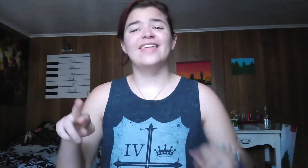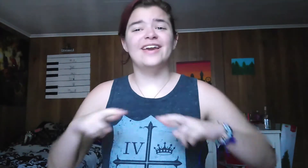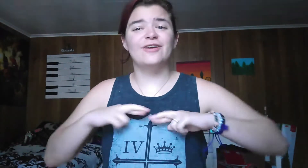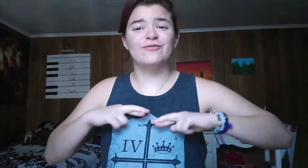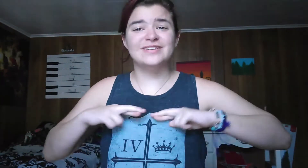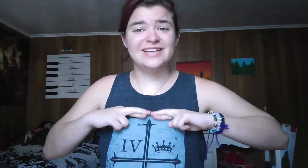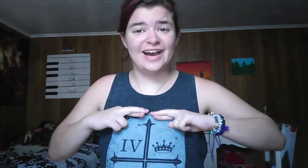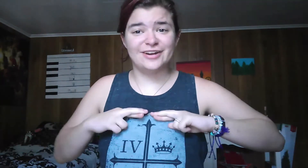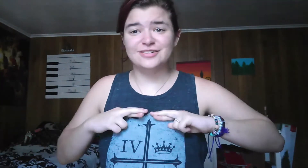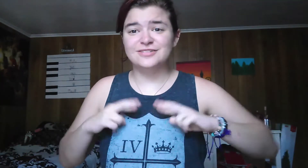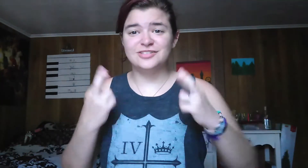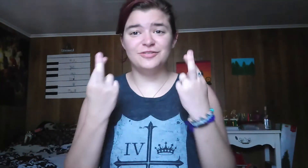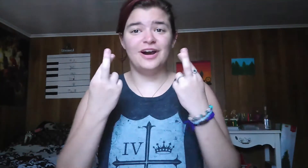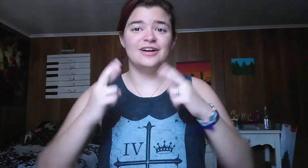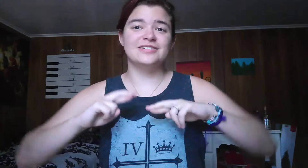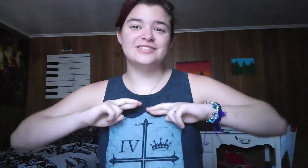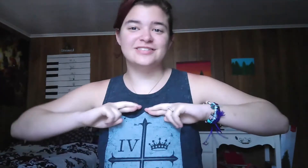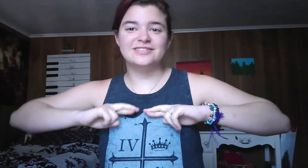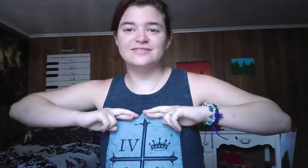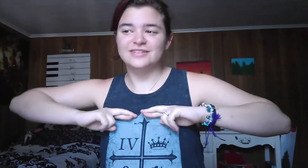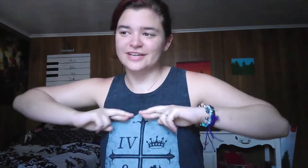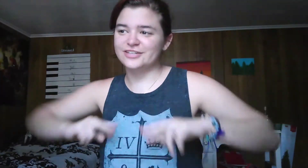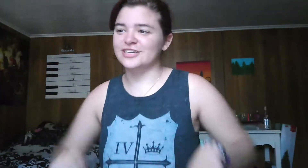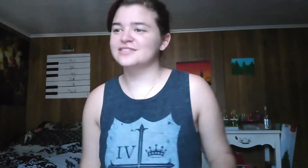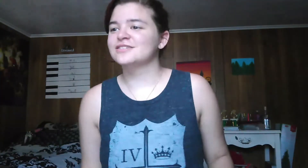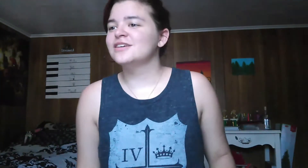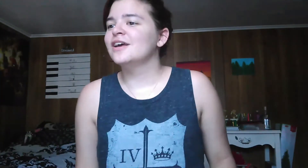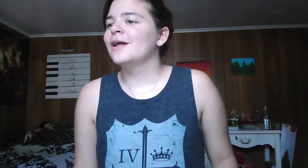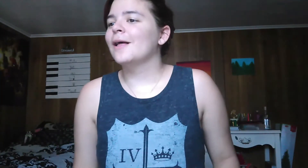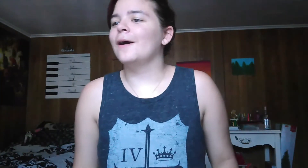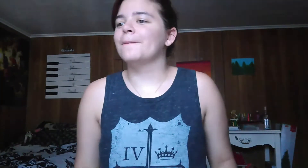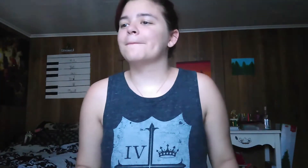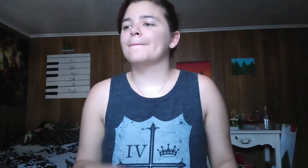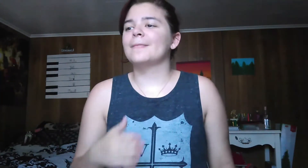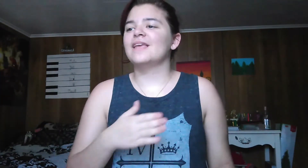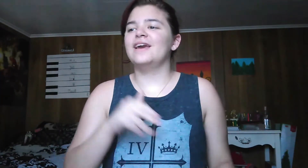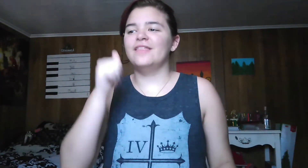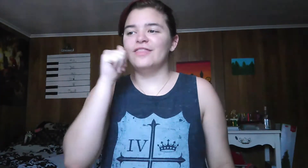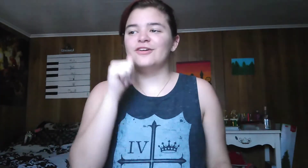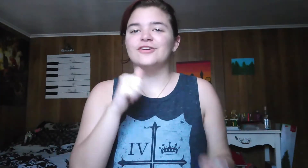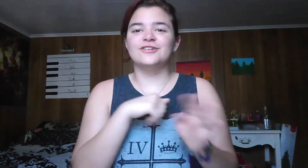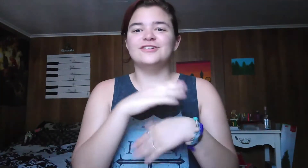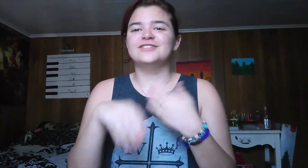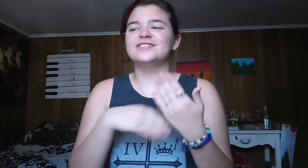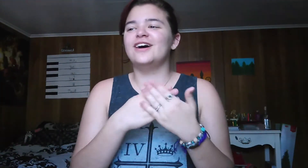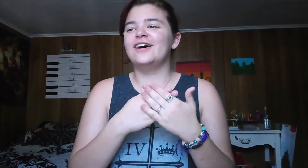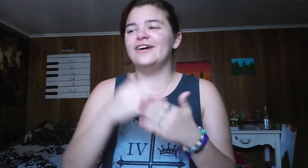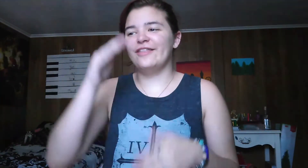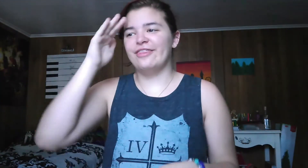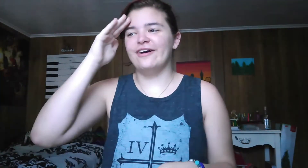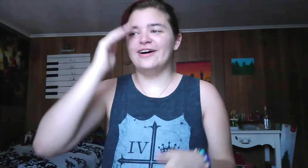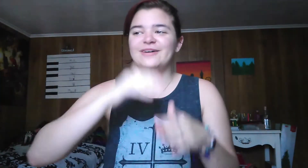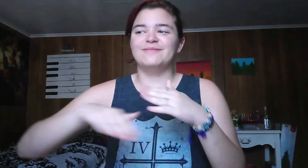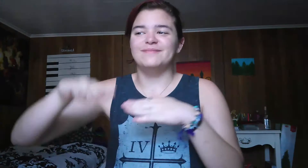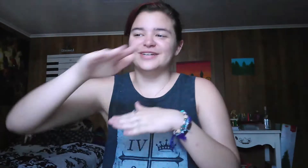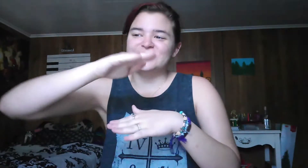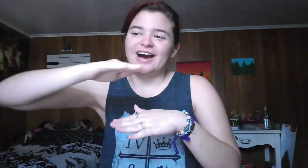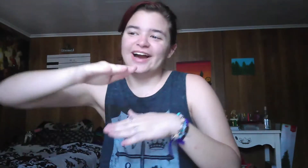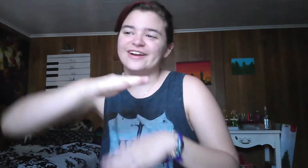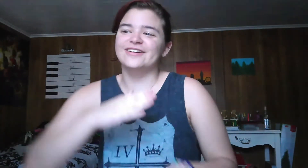they retired. It's 2 R's, just hitting your chest. And the girls all thought much higher